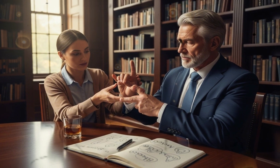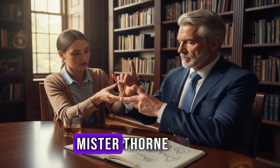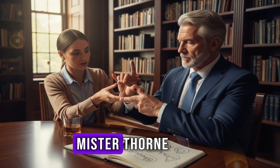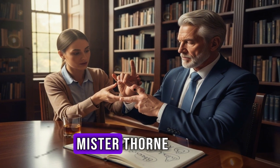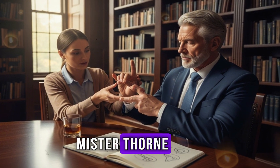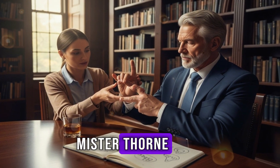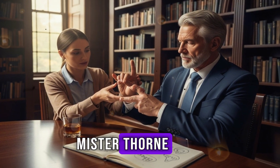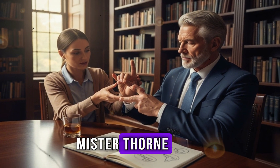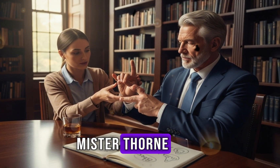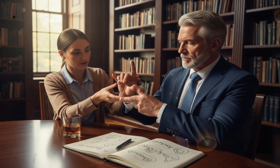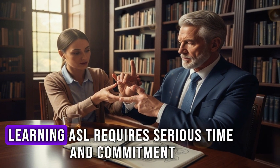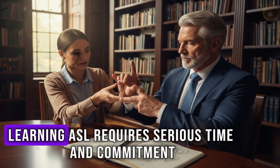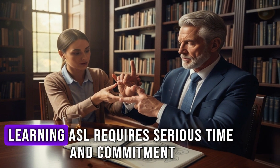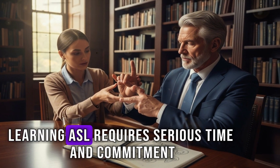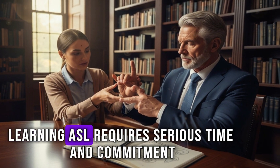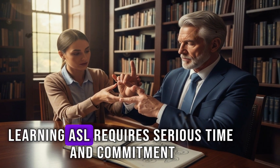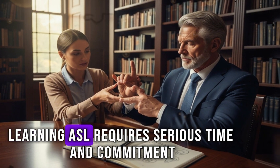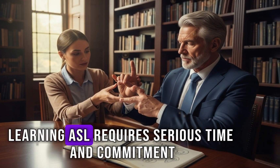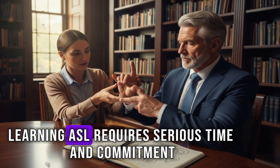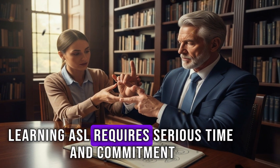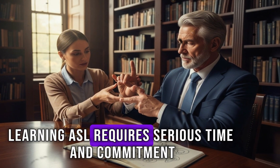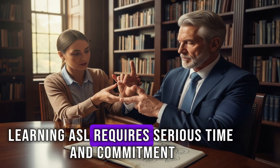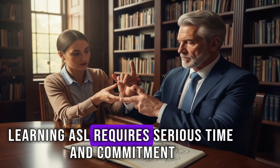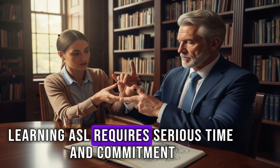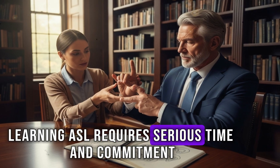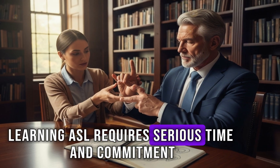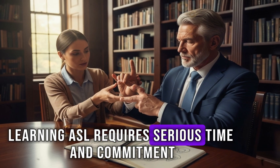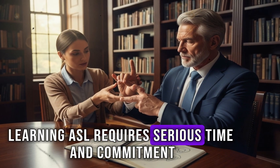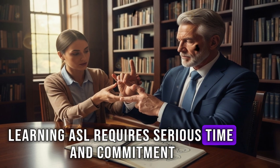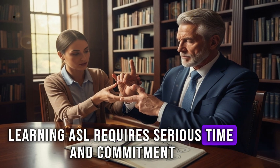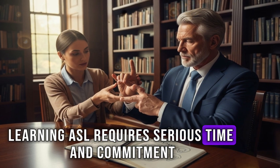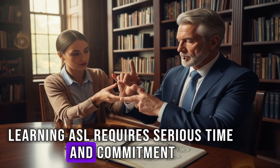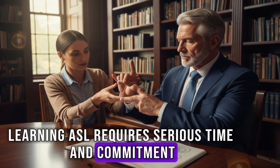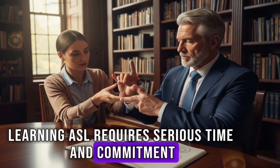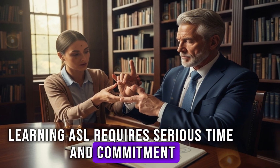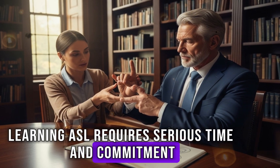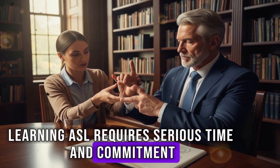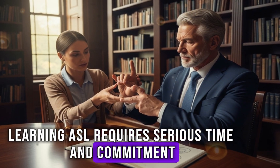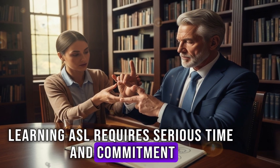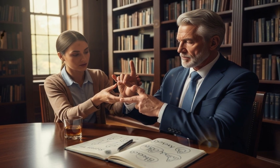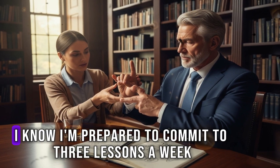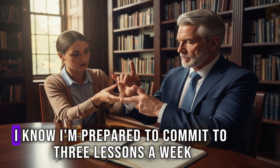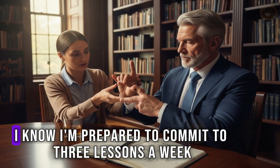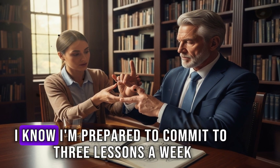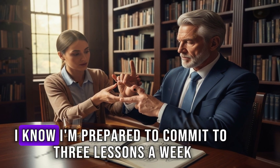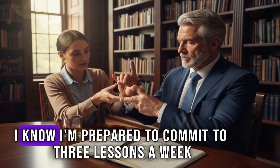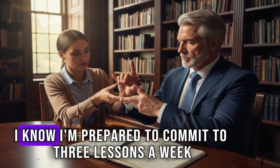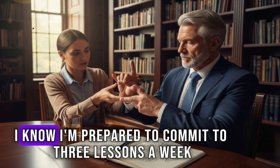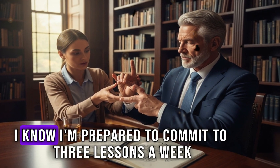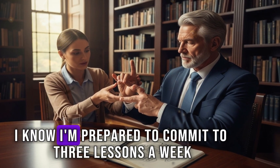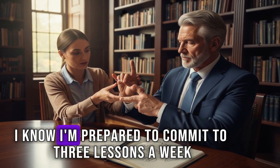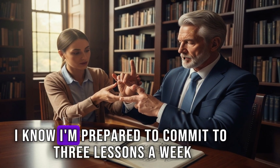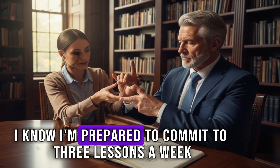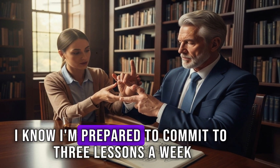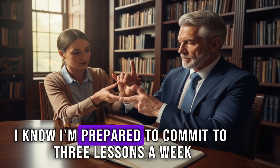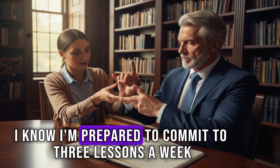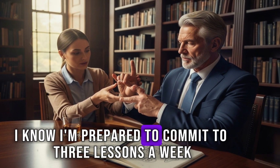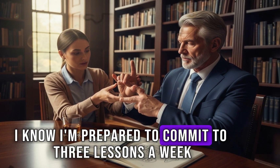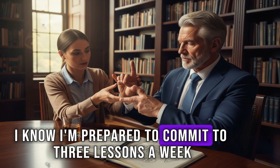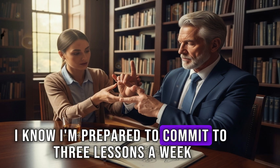Mr. Thorne, learning ASL requires serious time and commitment. I know. I'm prepared to commit to